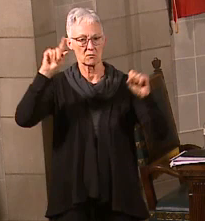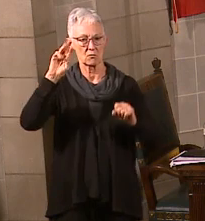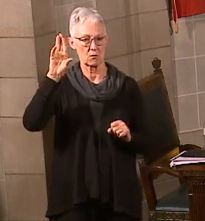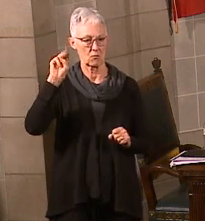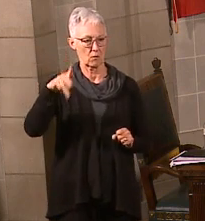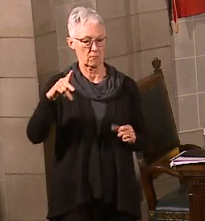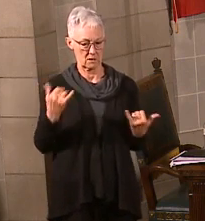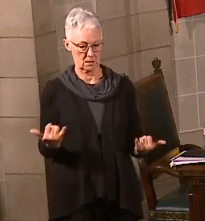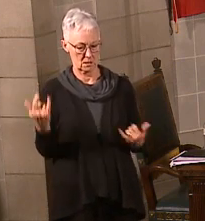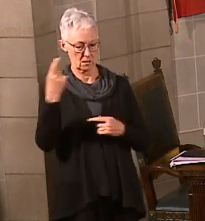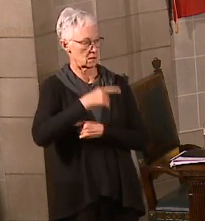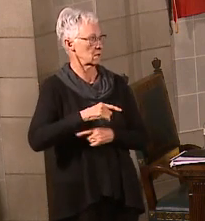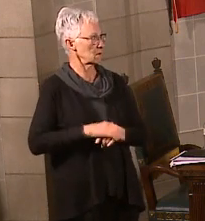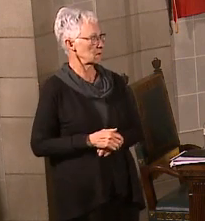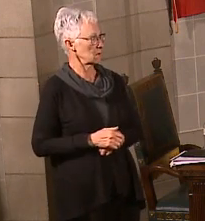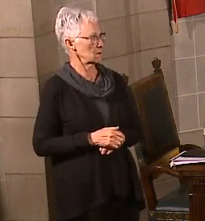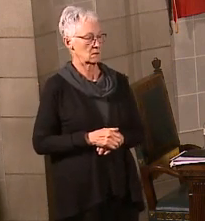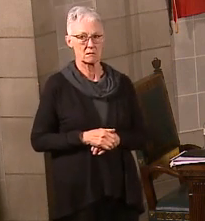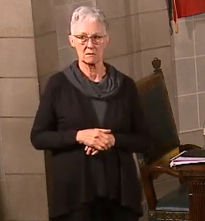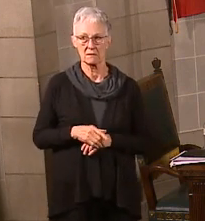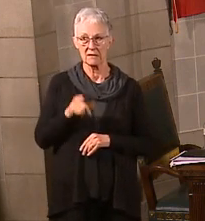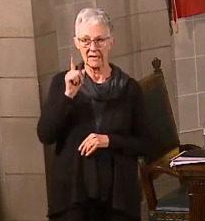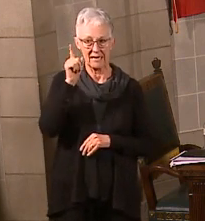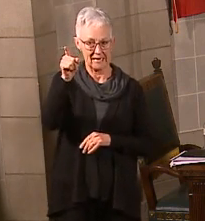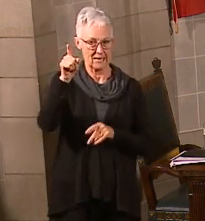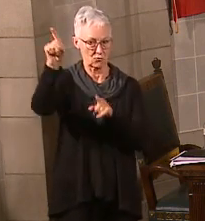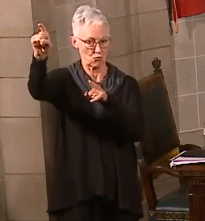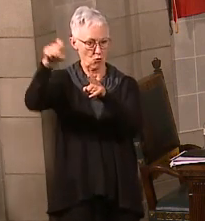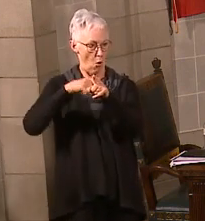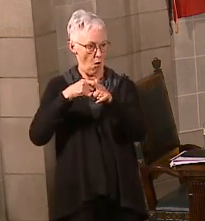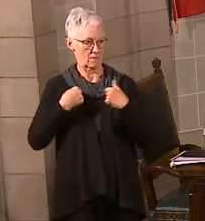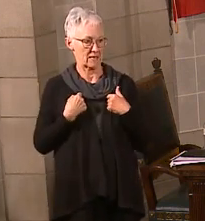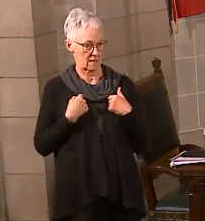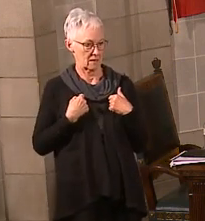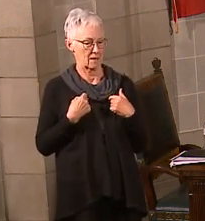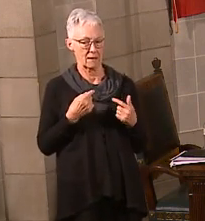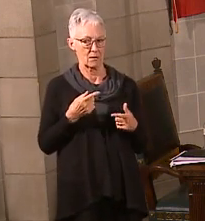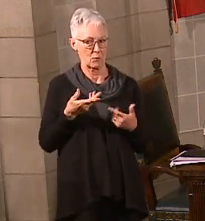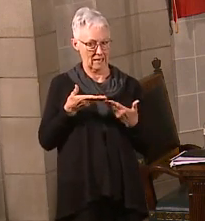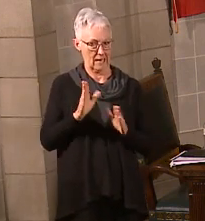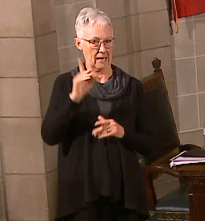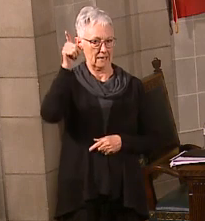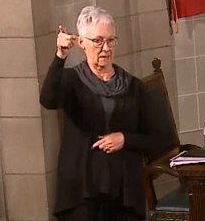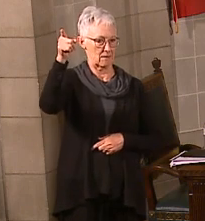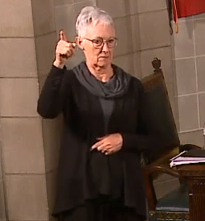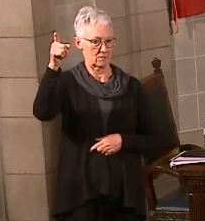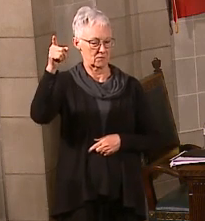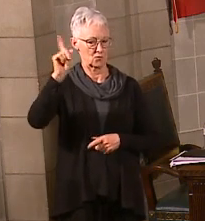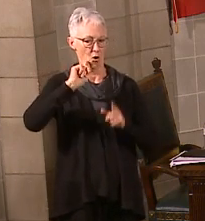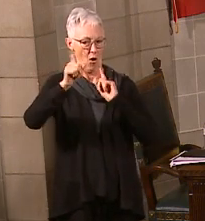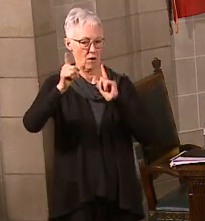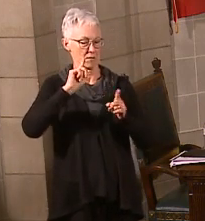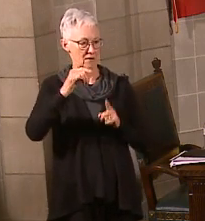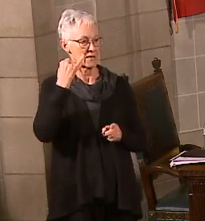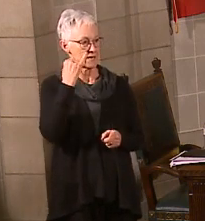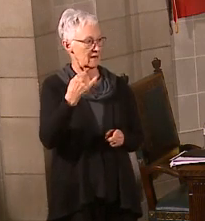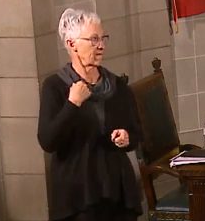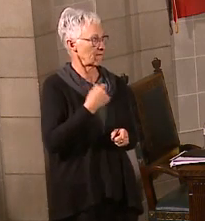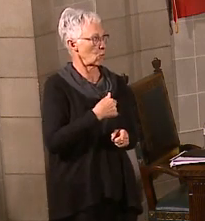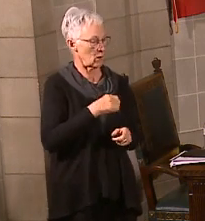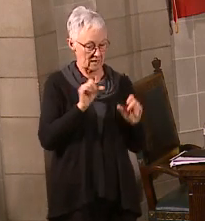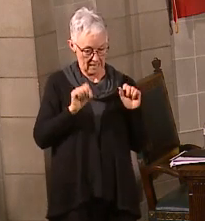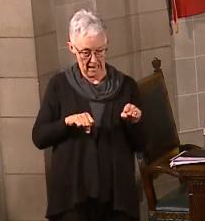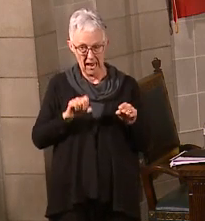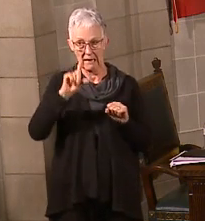President Trump? It's his call, so I'm going to let him do the talking. If we get a chance to ask questions, I may ask questions based upon some of the things he said.